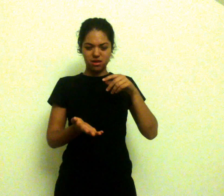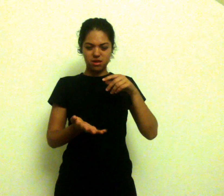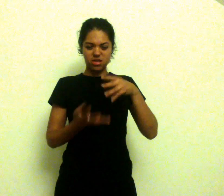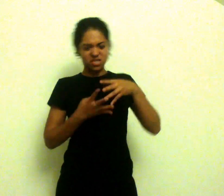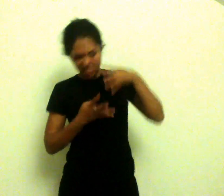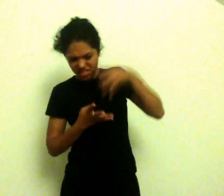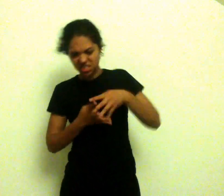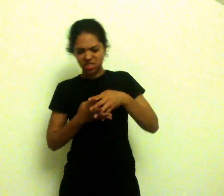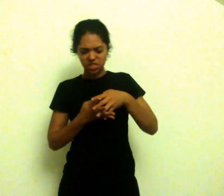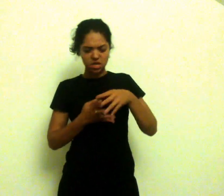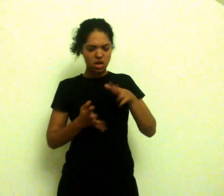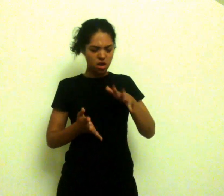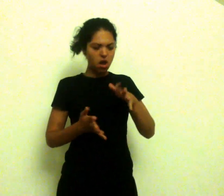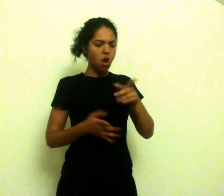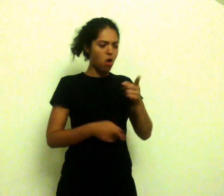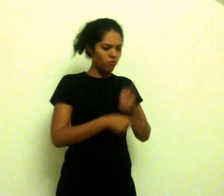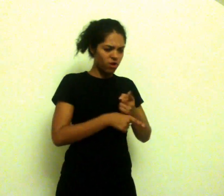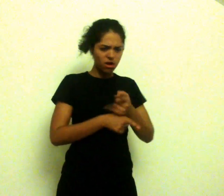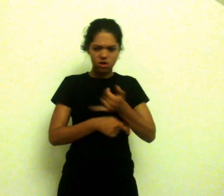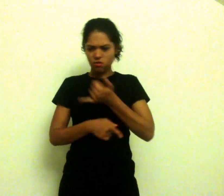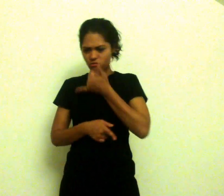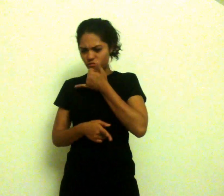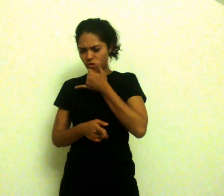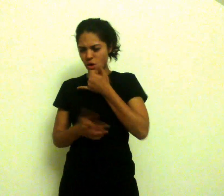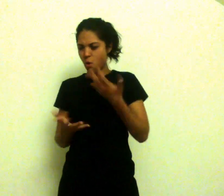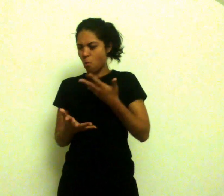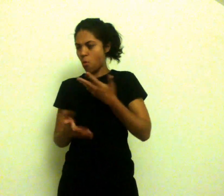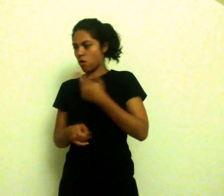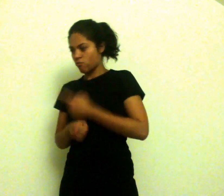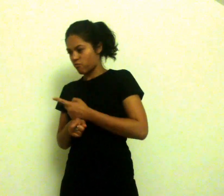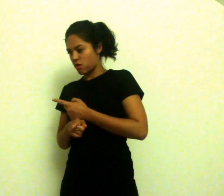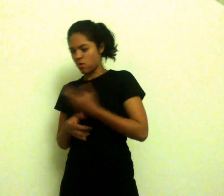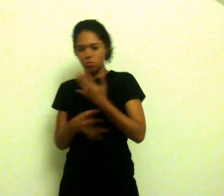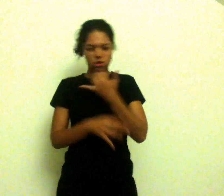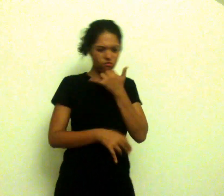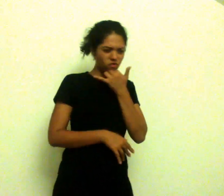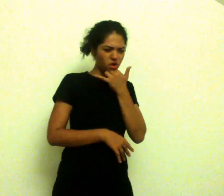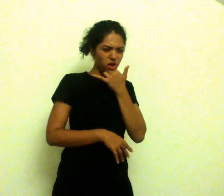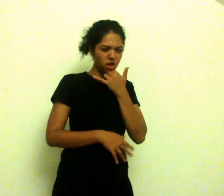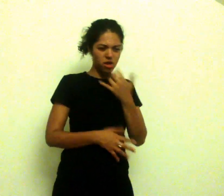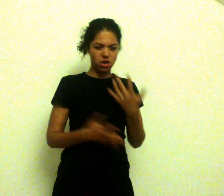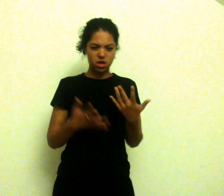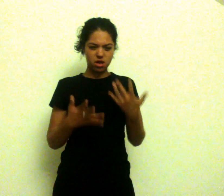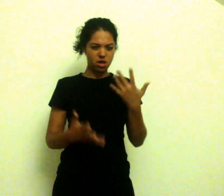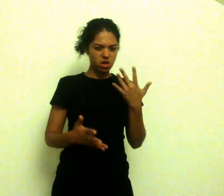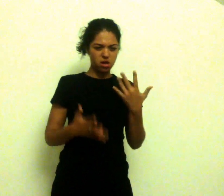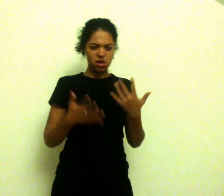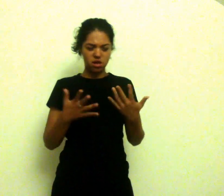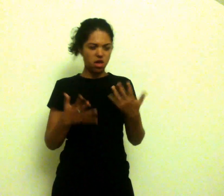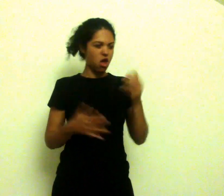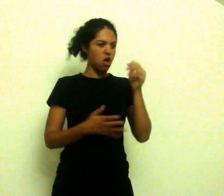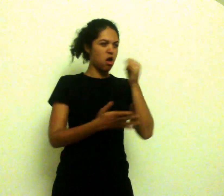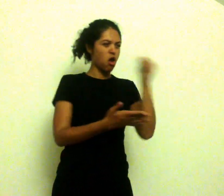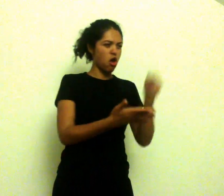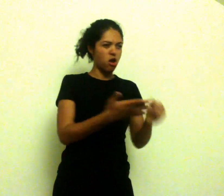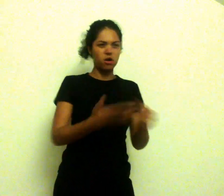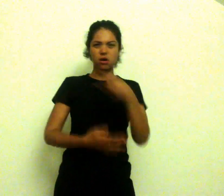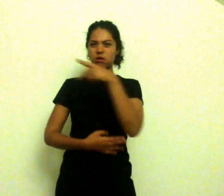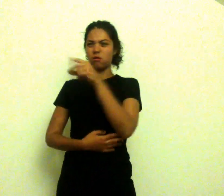basis of reference for what is aversion and what is a perversion? I recall as I sat back thinking to myself,